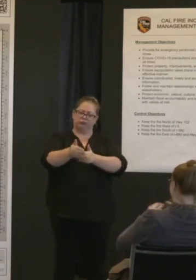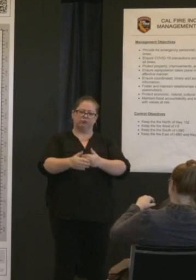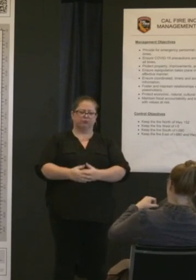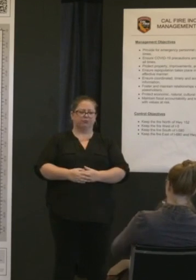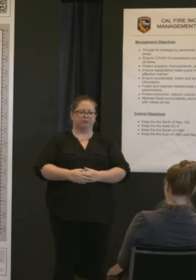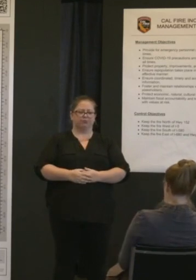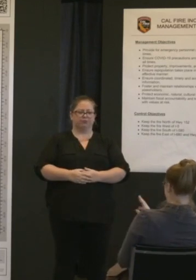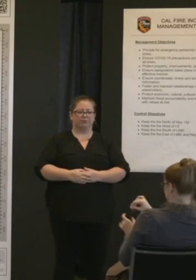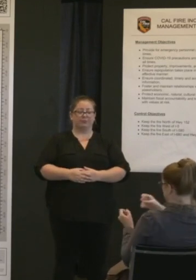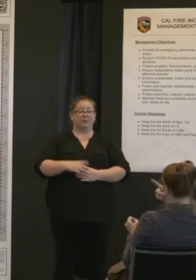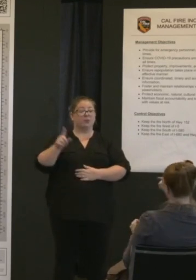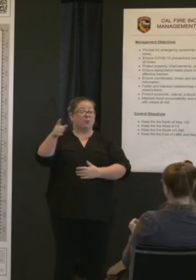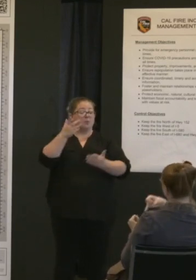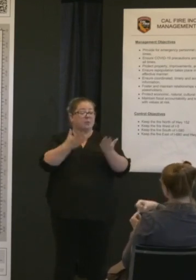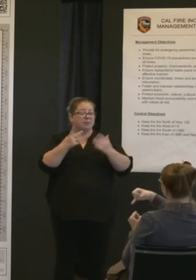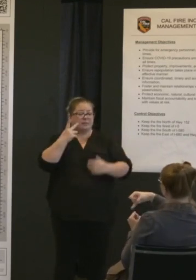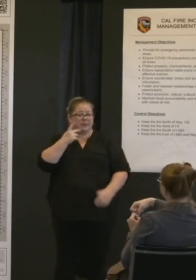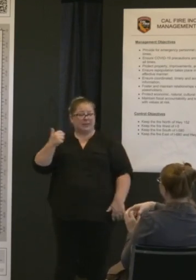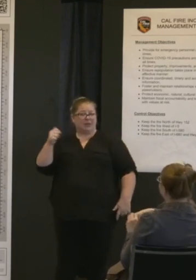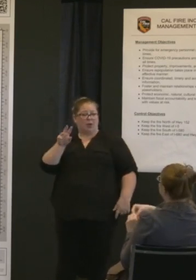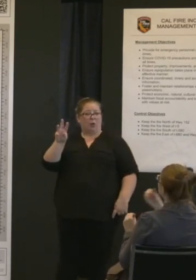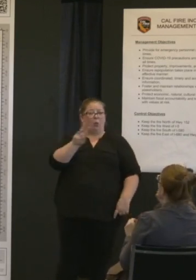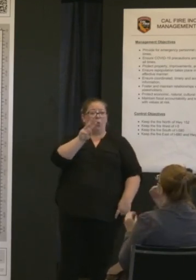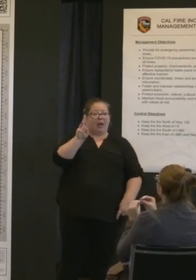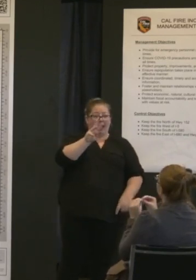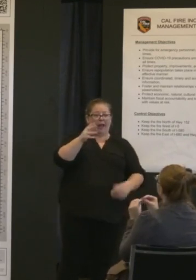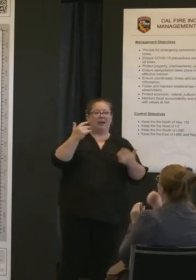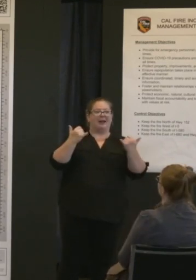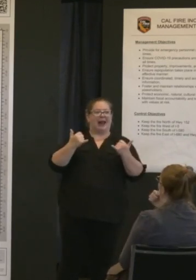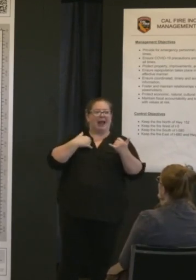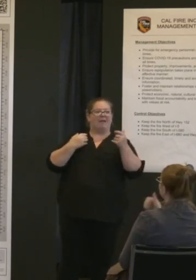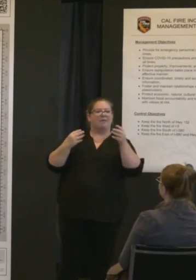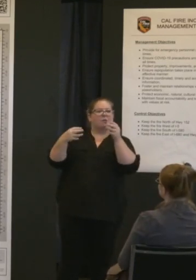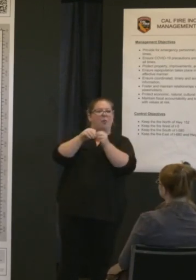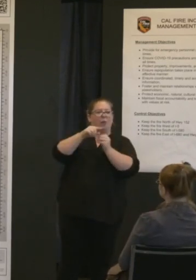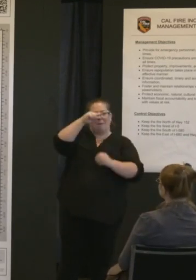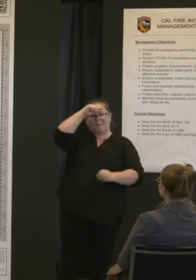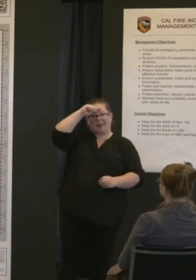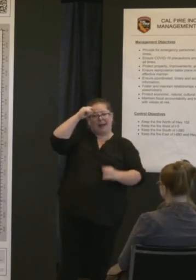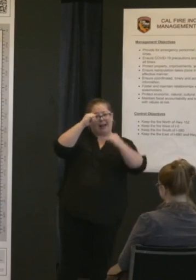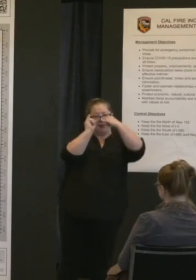map is slowly increasing daily. But I do want to reiterate that we're not out of the woods